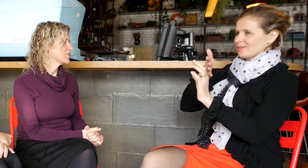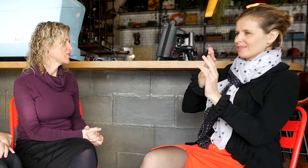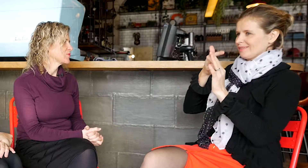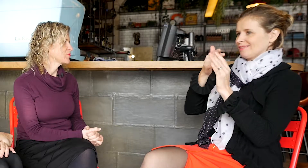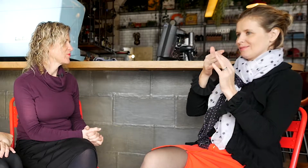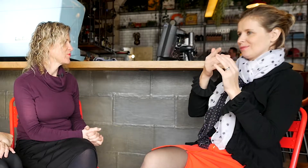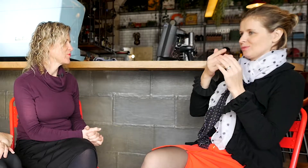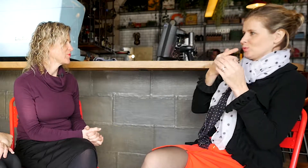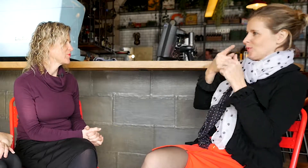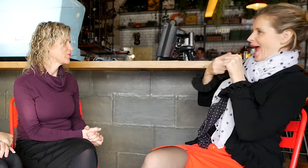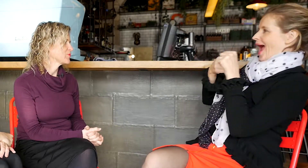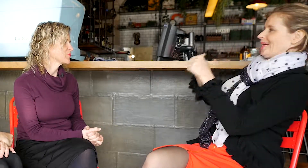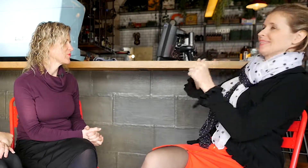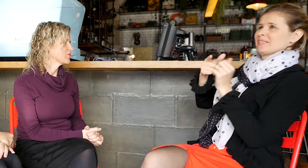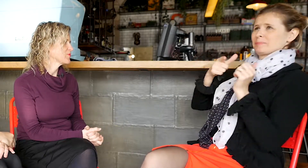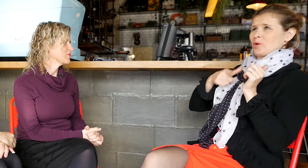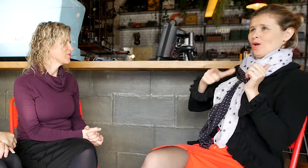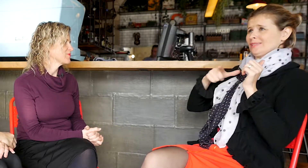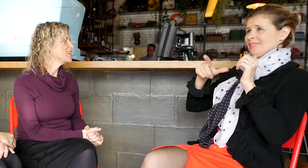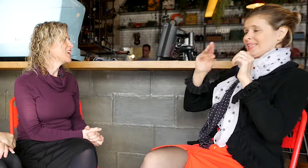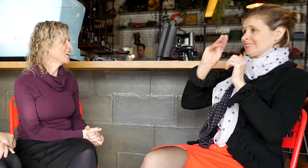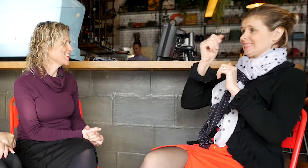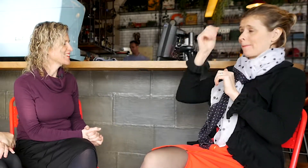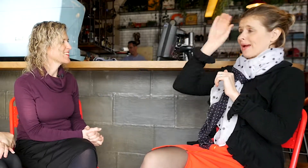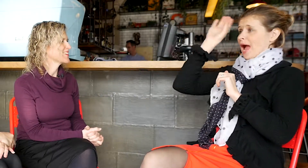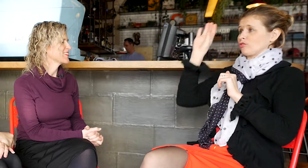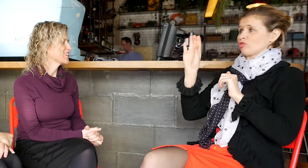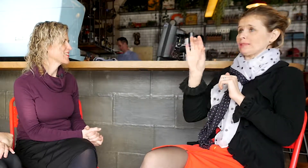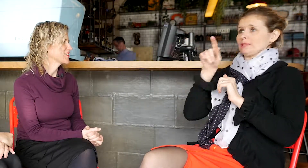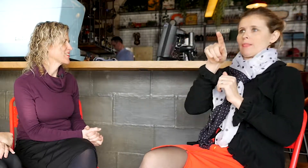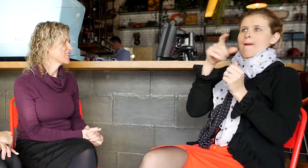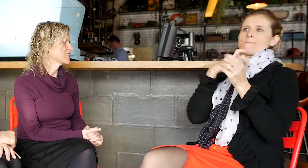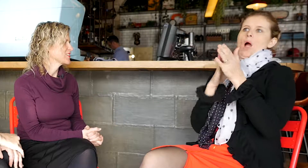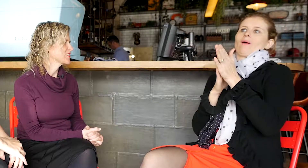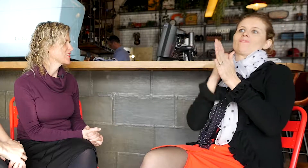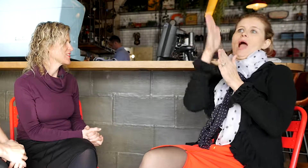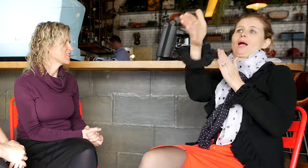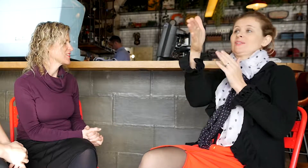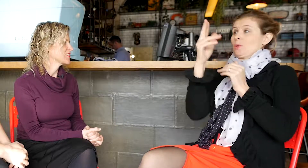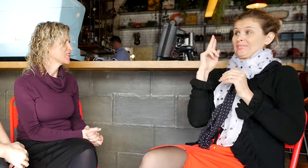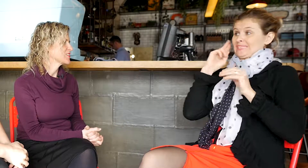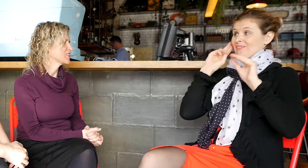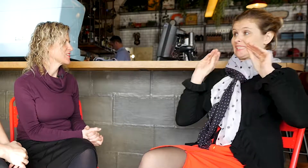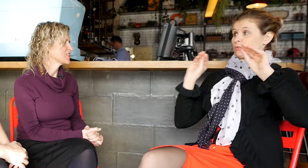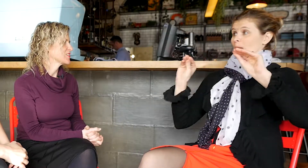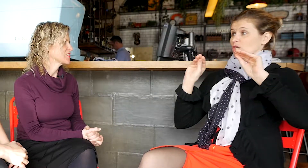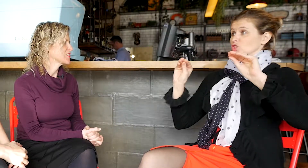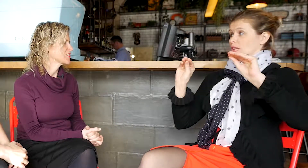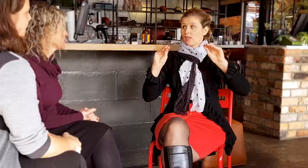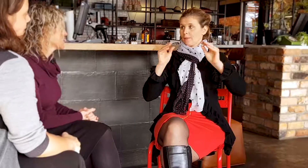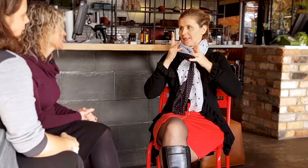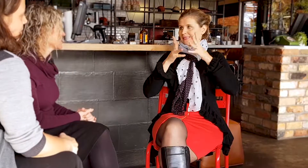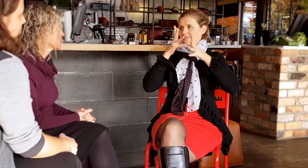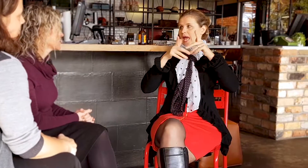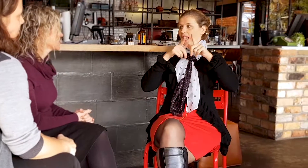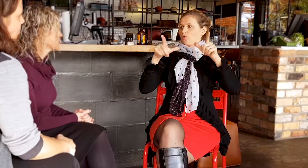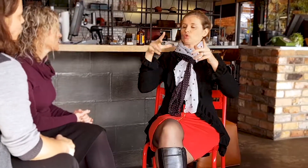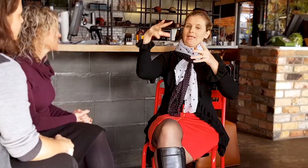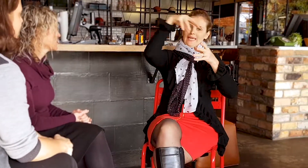difficult to sum that up in one answer. Yeah. Because some countries, say, may be more advanced